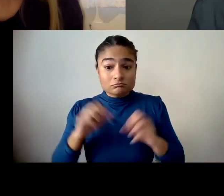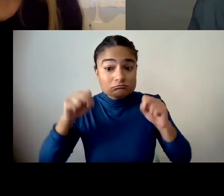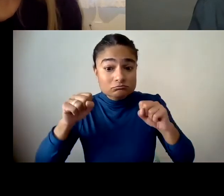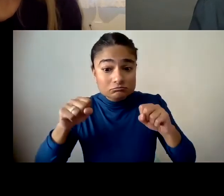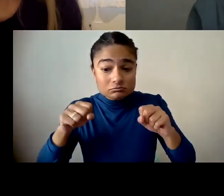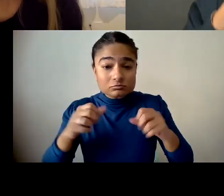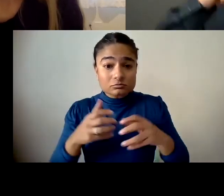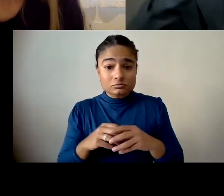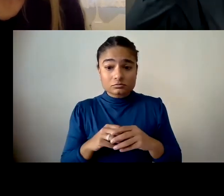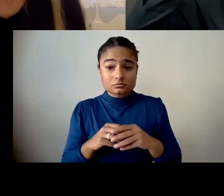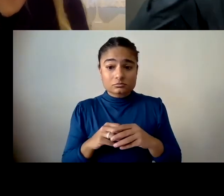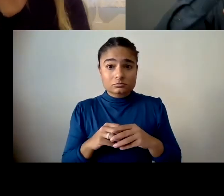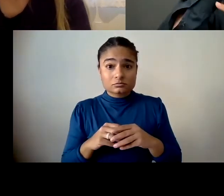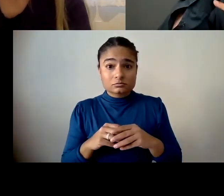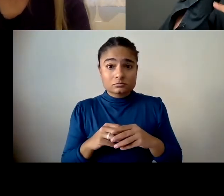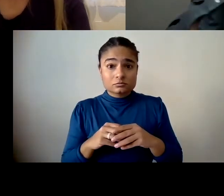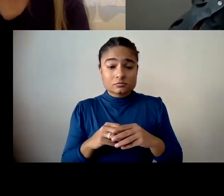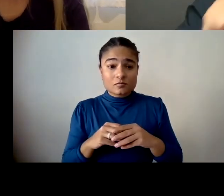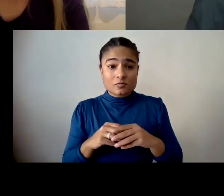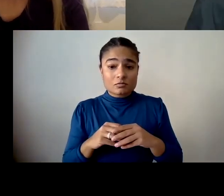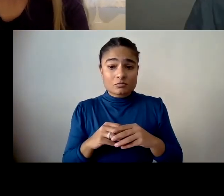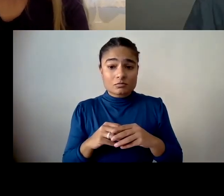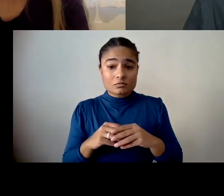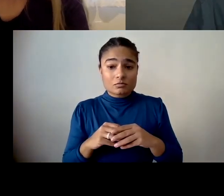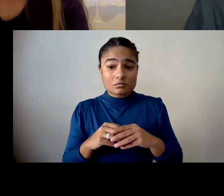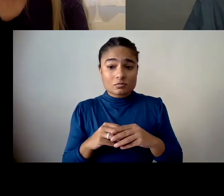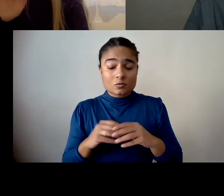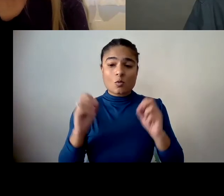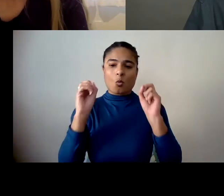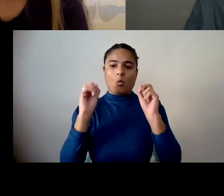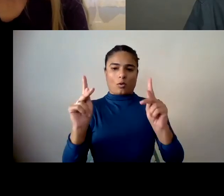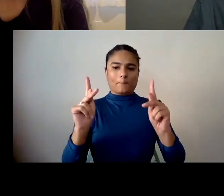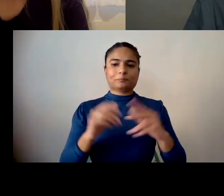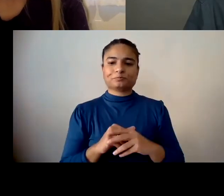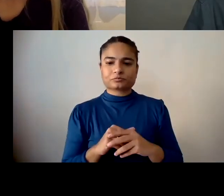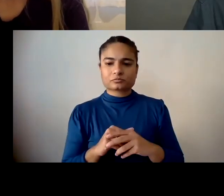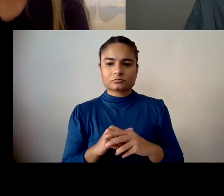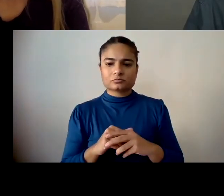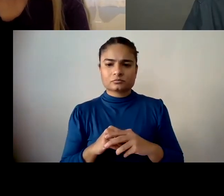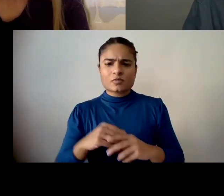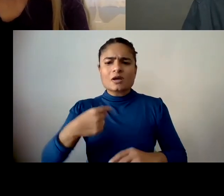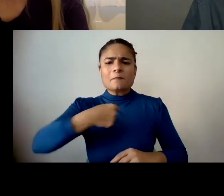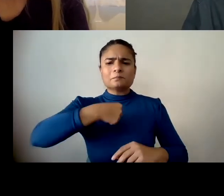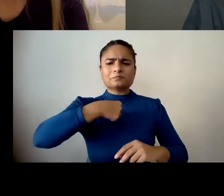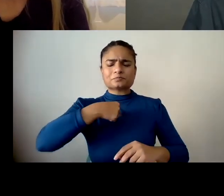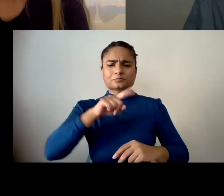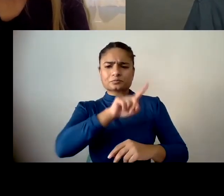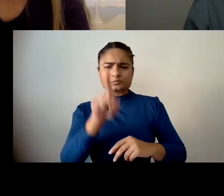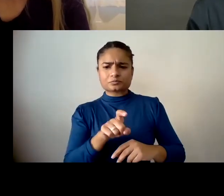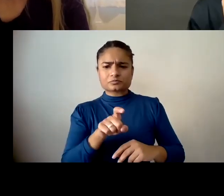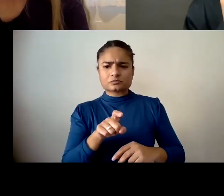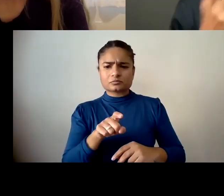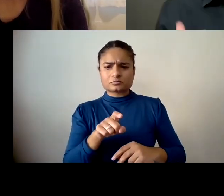Okay, you can continue. Okay, yes. Please put on your video. No, I was trying to